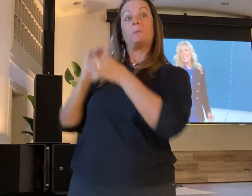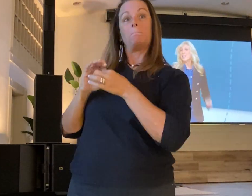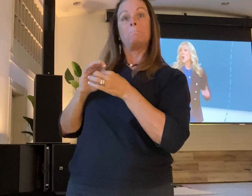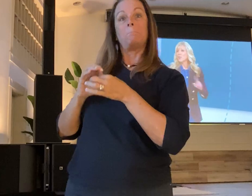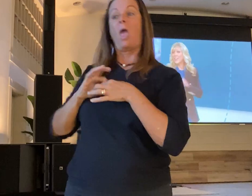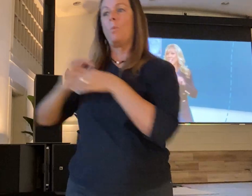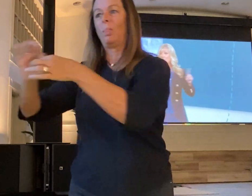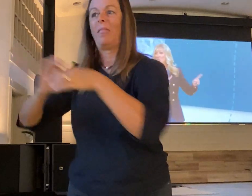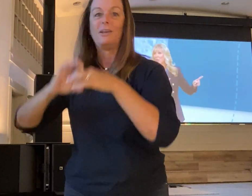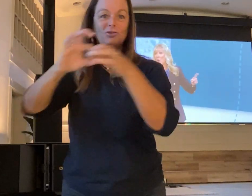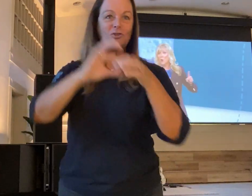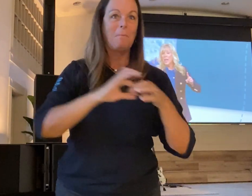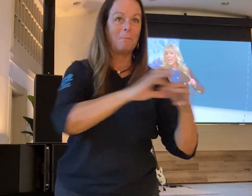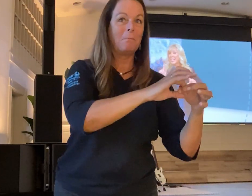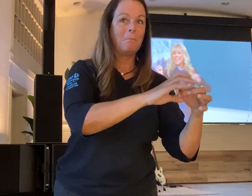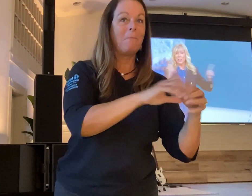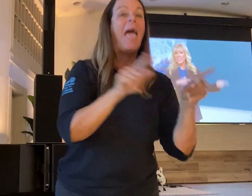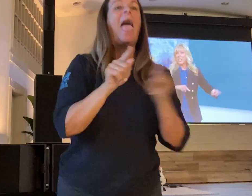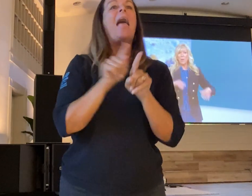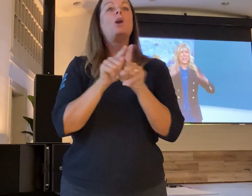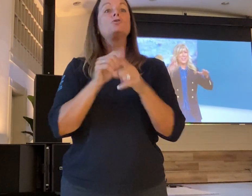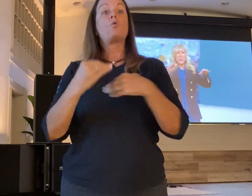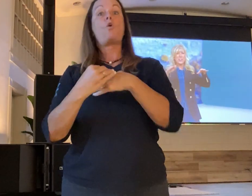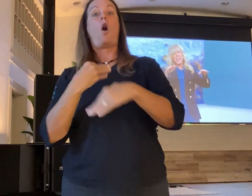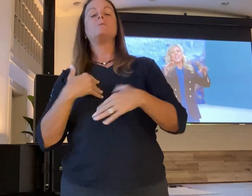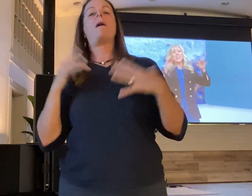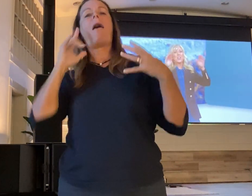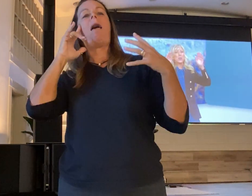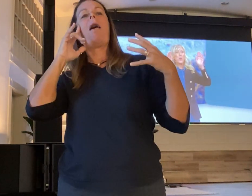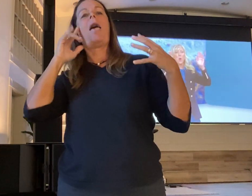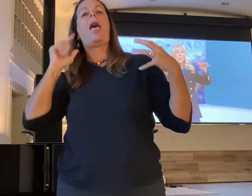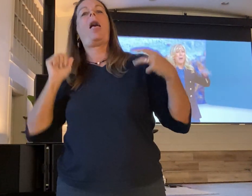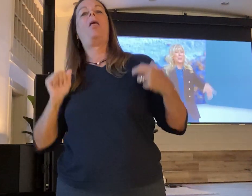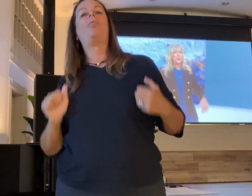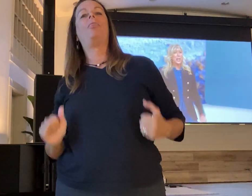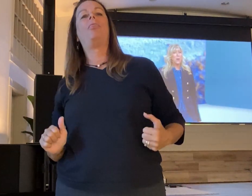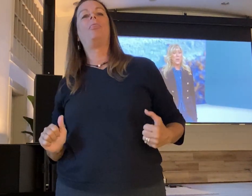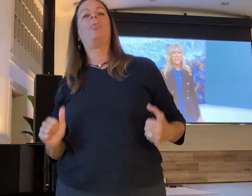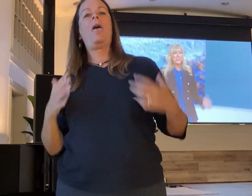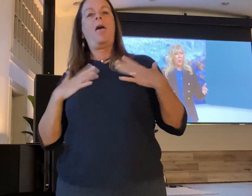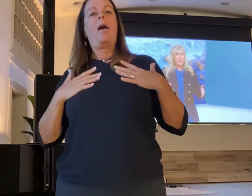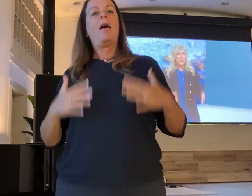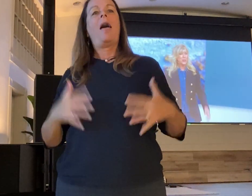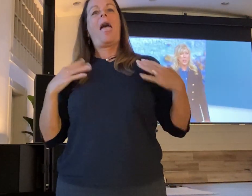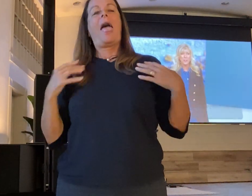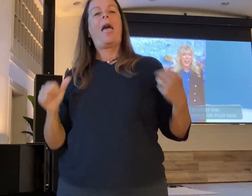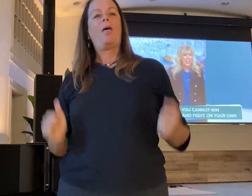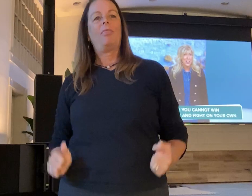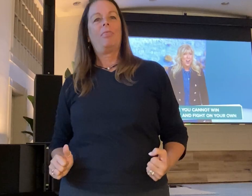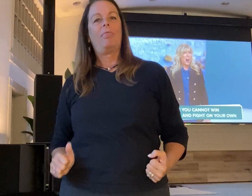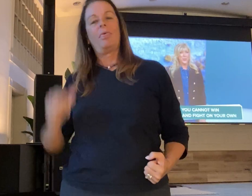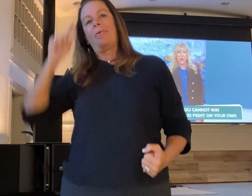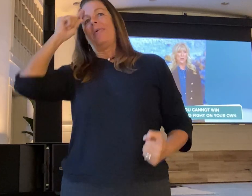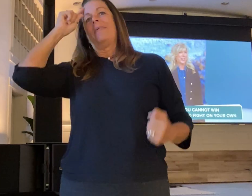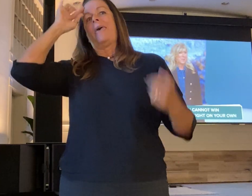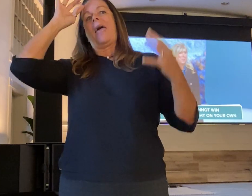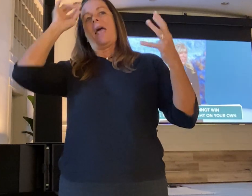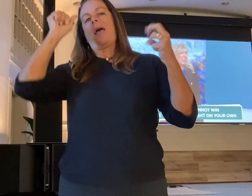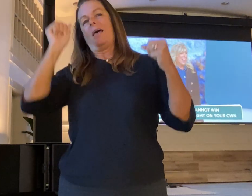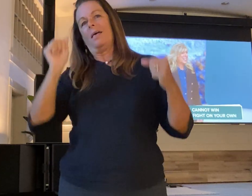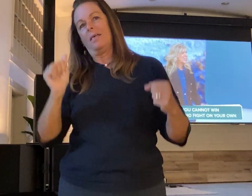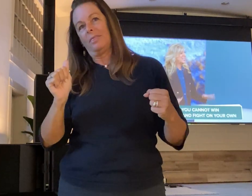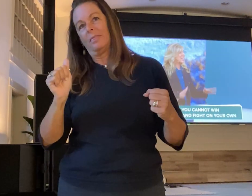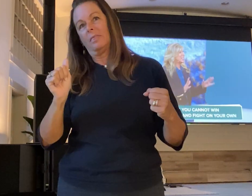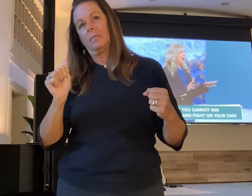relationships. And he knows if he can get you alone, he can not only take you out, because he knows that the only battle you can't win is the one that you try to fight on your